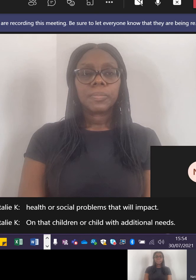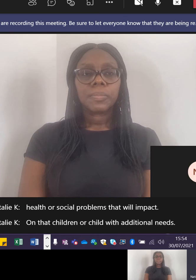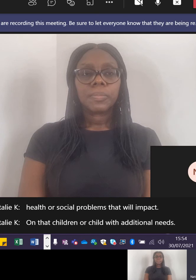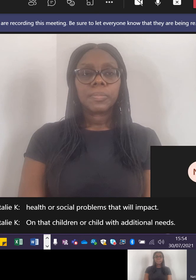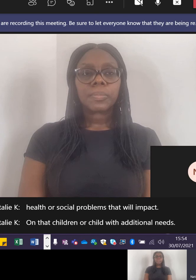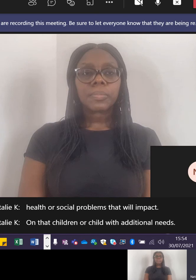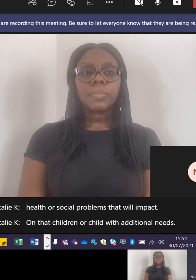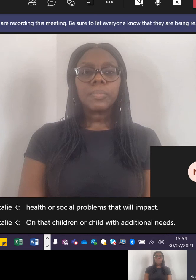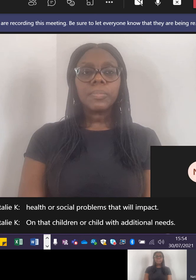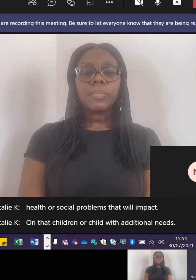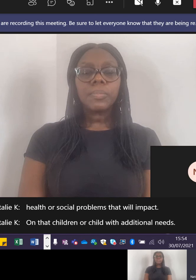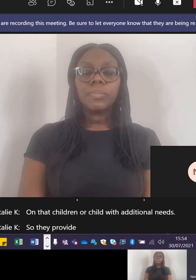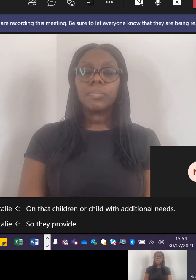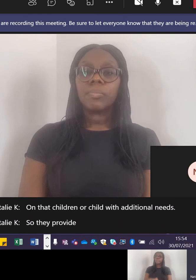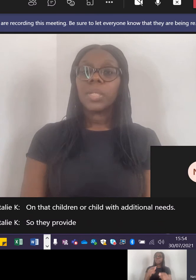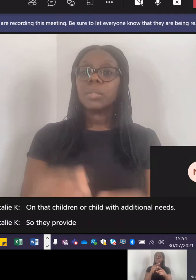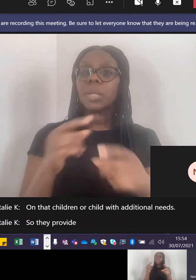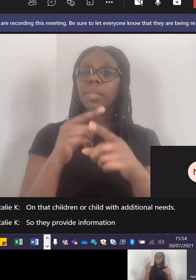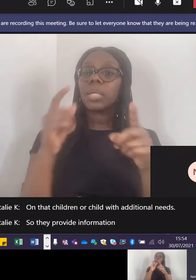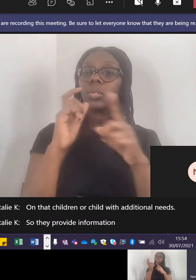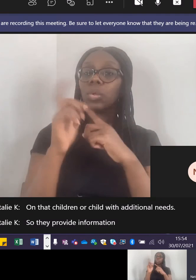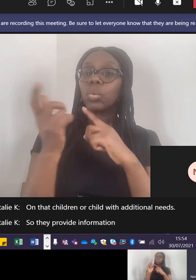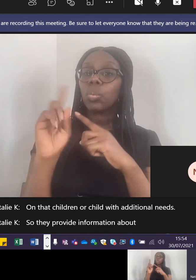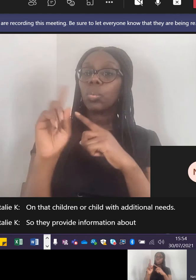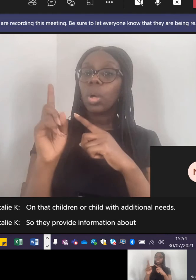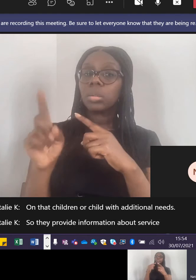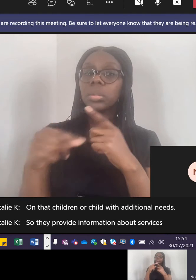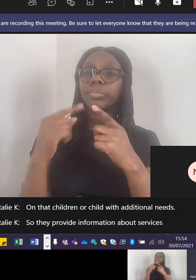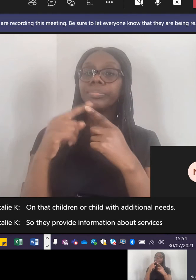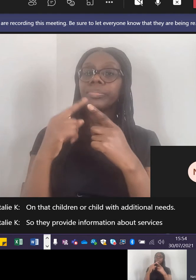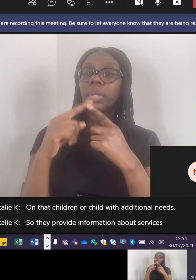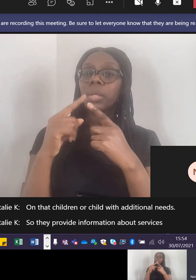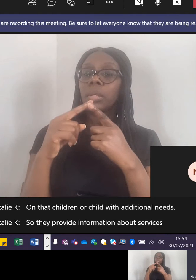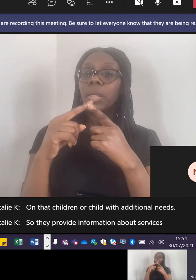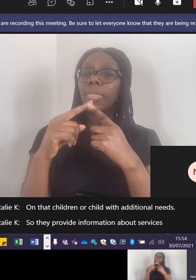So they provide information about services,